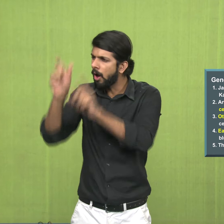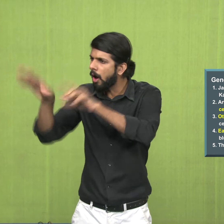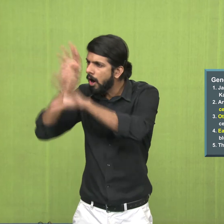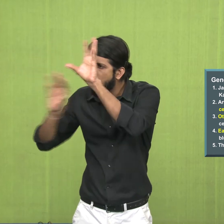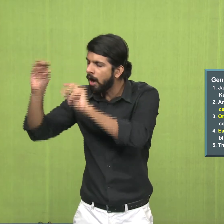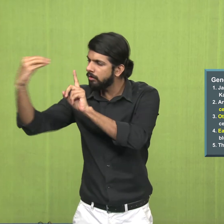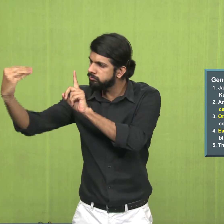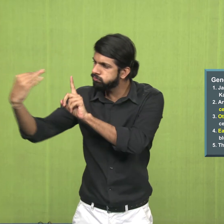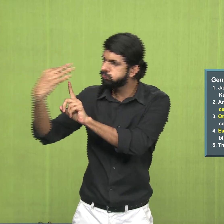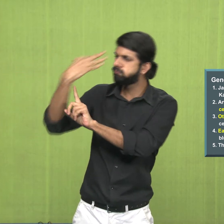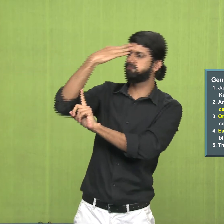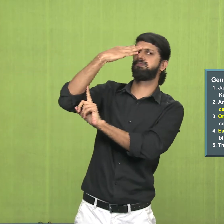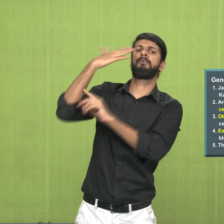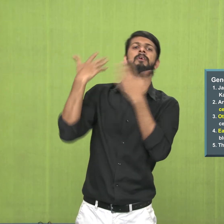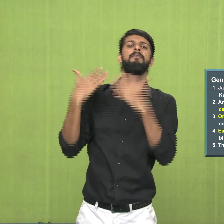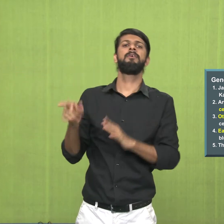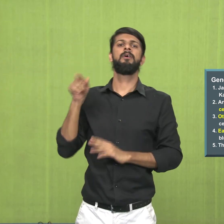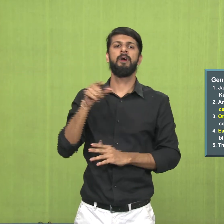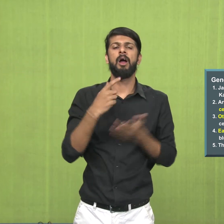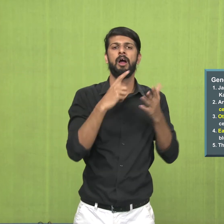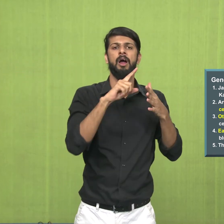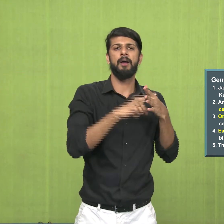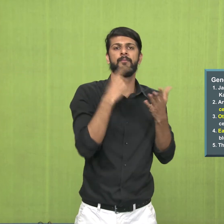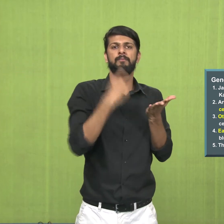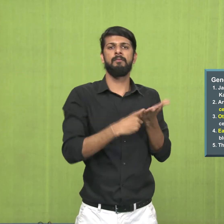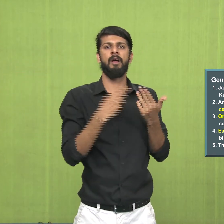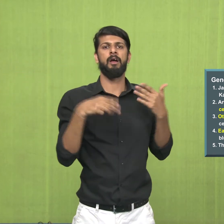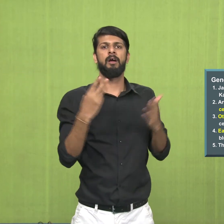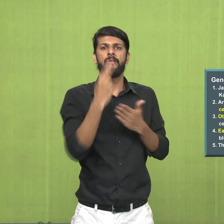and had a lot of art which deeply influenced Jamini Roy.